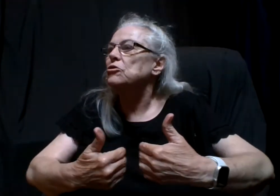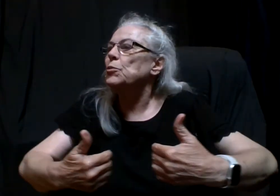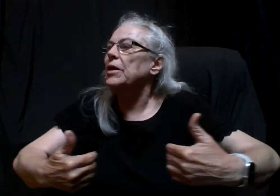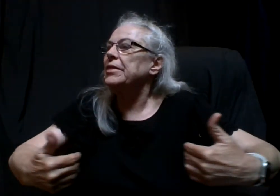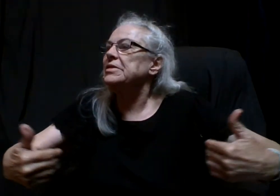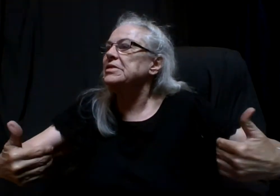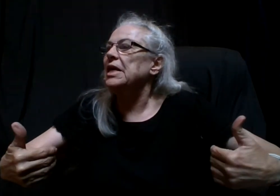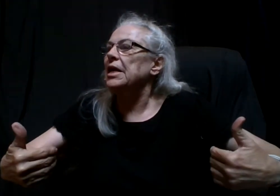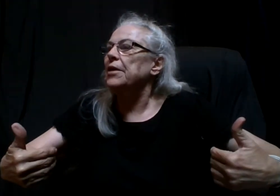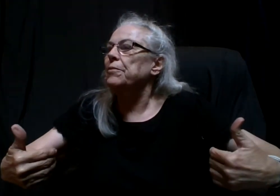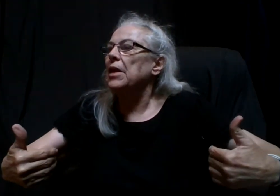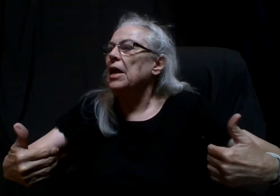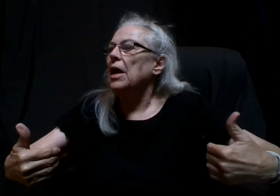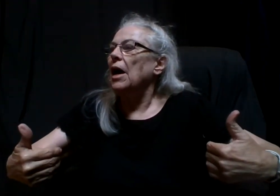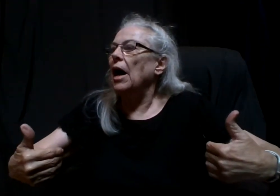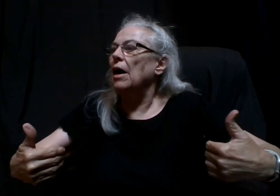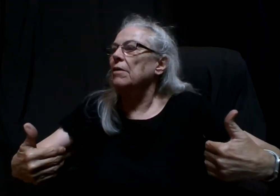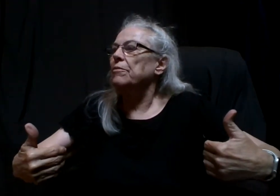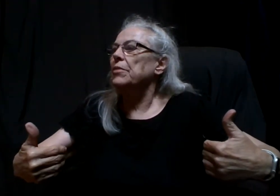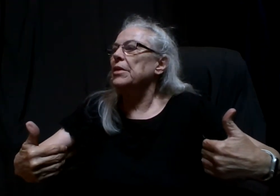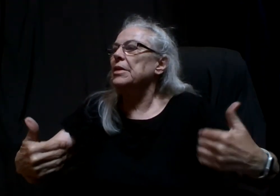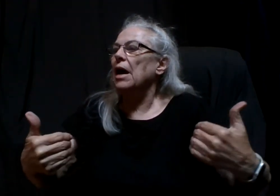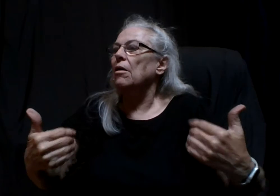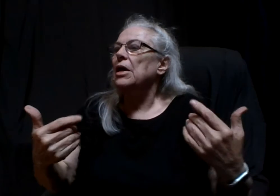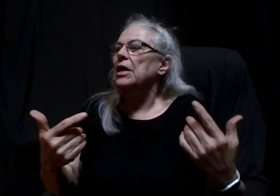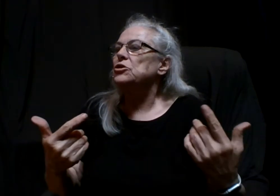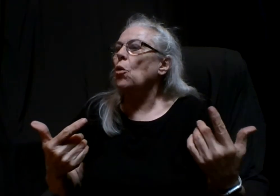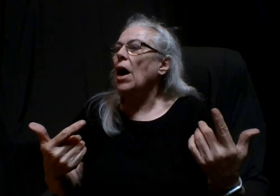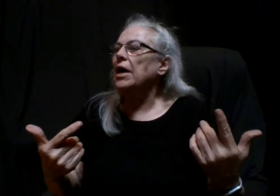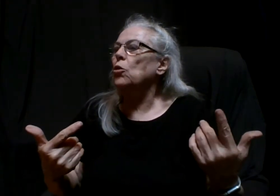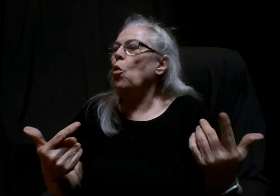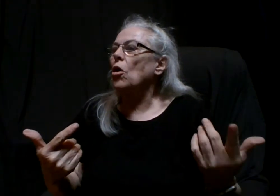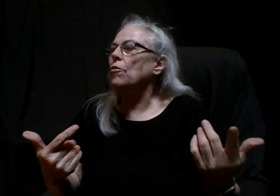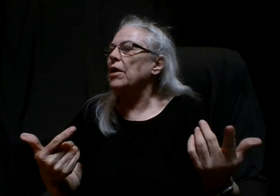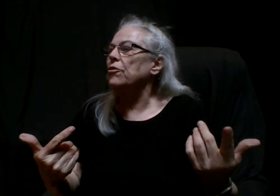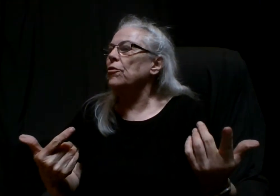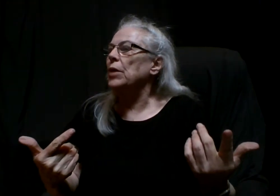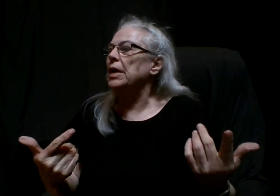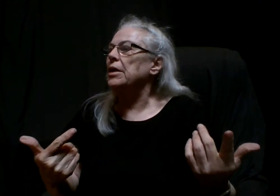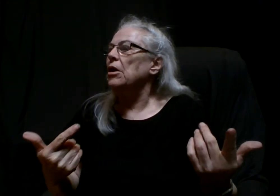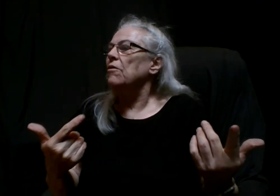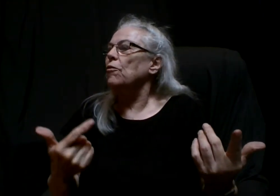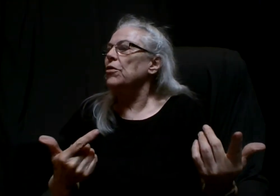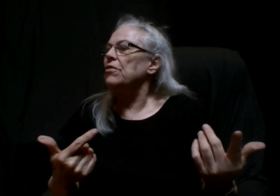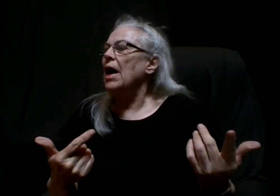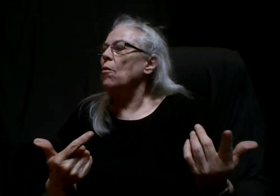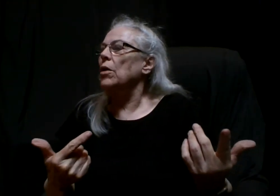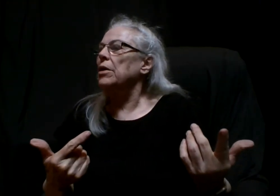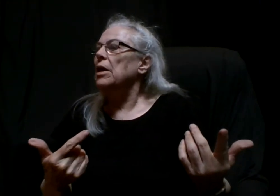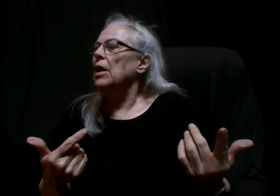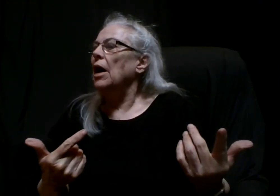split the sea. Uh, Now, so I could walk right through it. For that one,